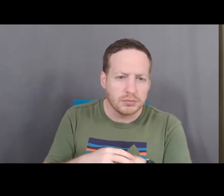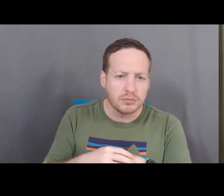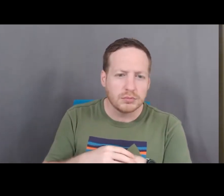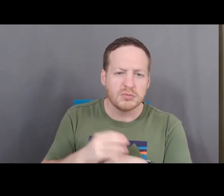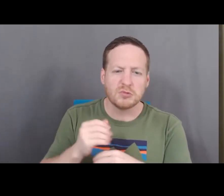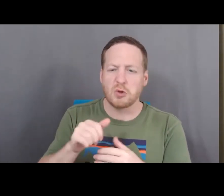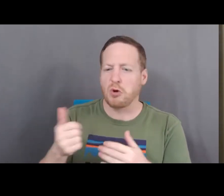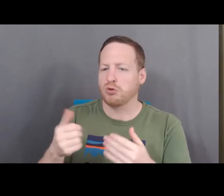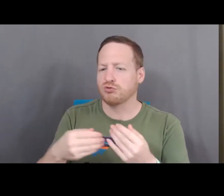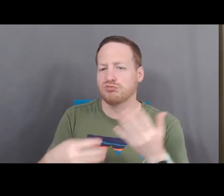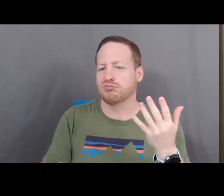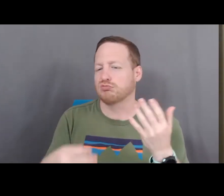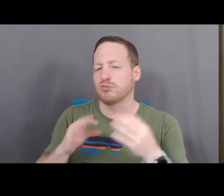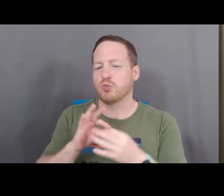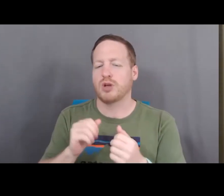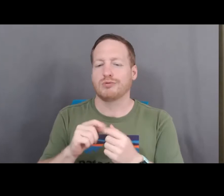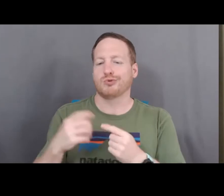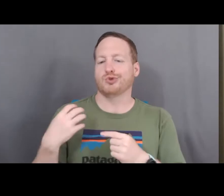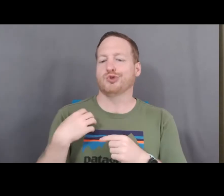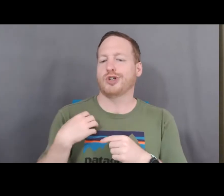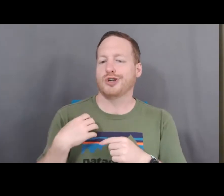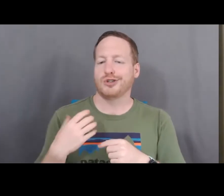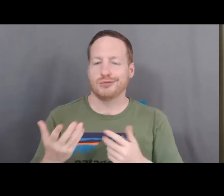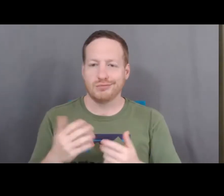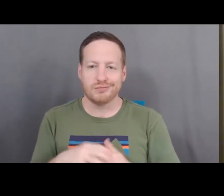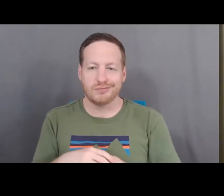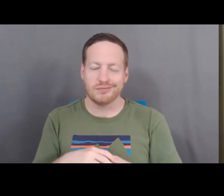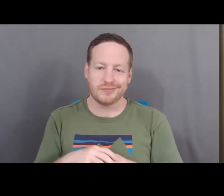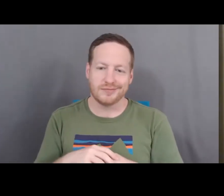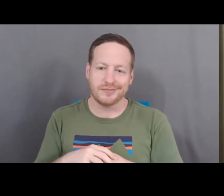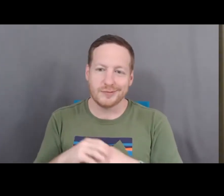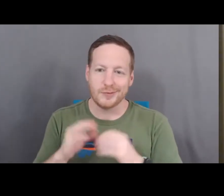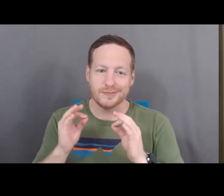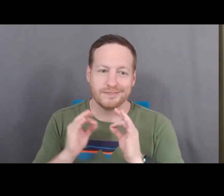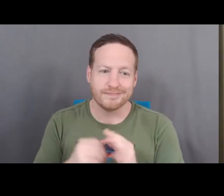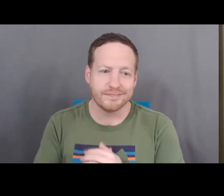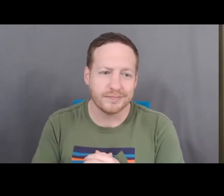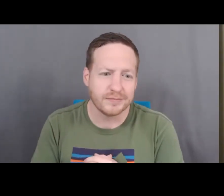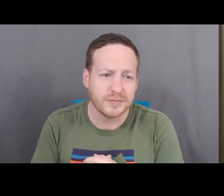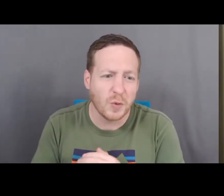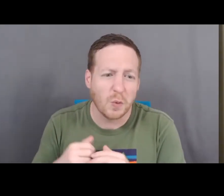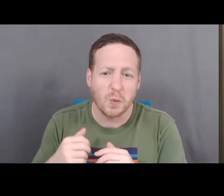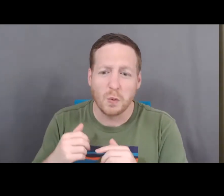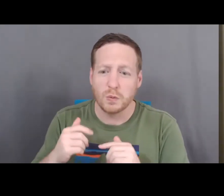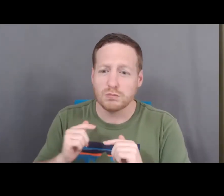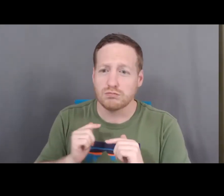and follow up. There are some other things related to being a chair, but other than